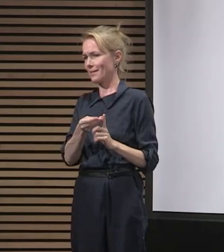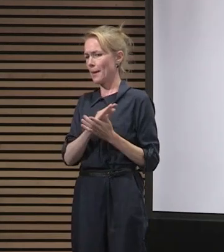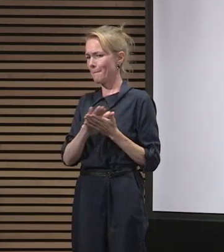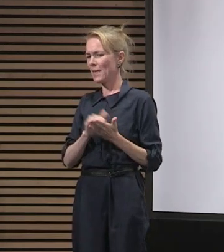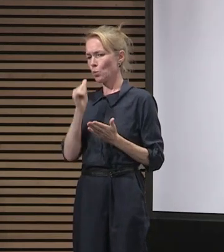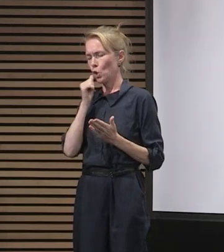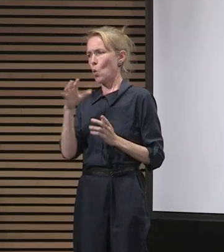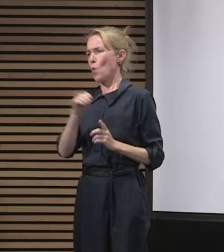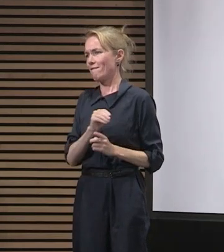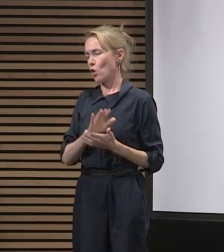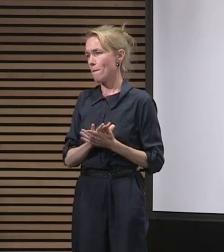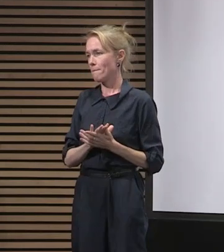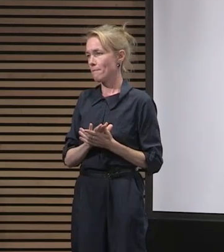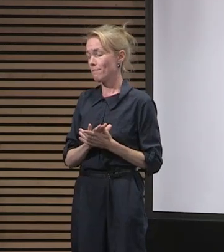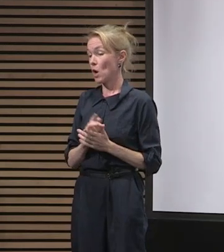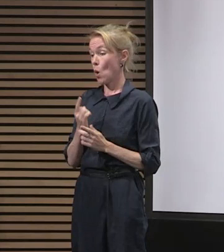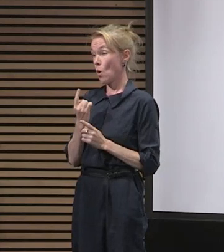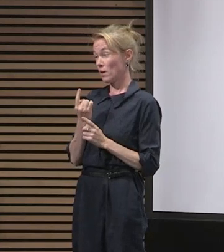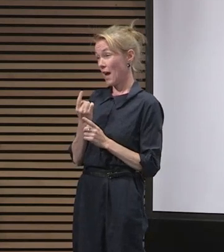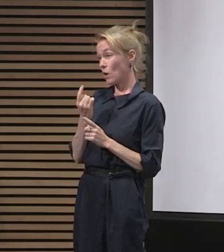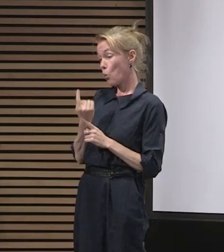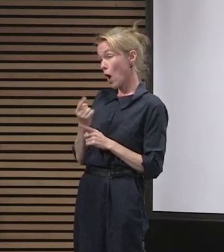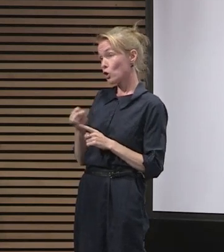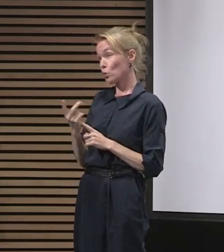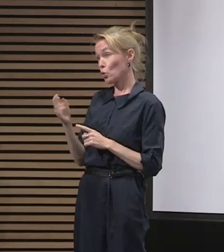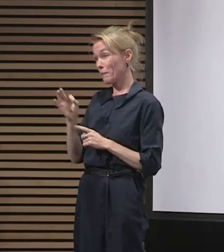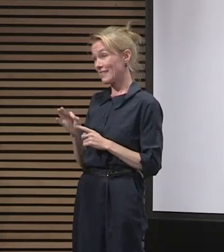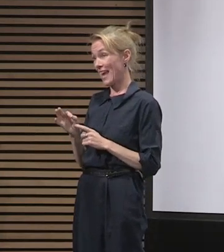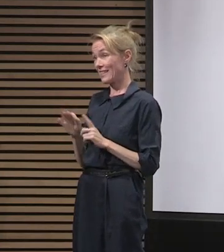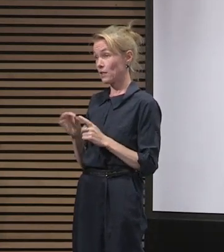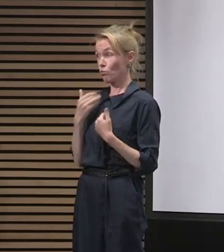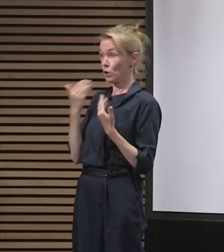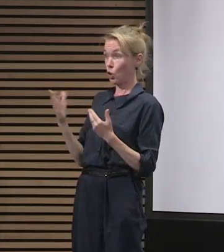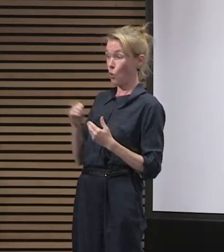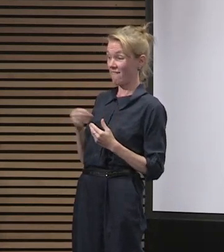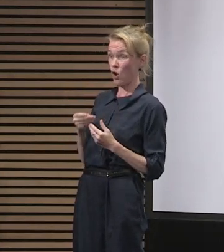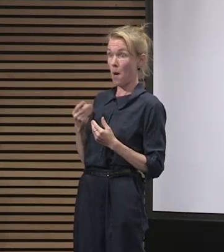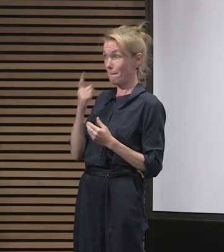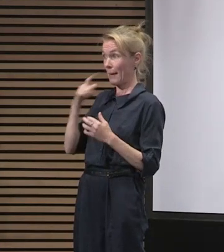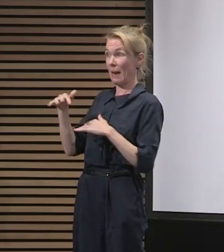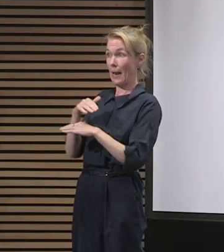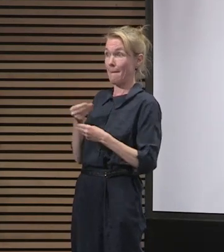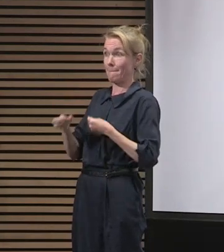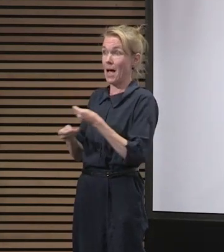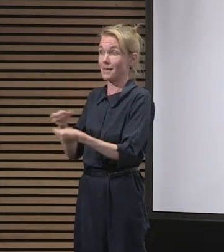and around 1 to 2% at the moment are community transmission. We will expect the latter proportion to